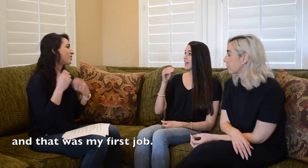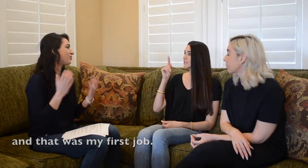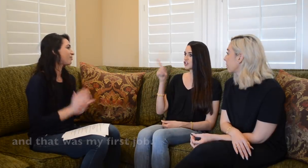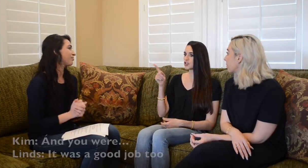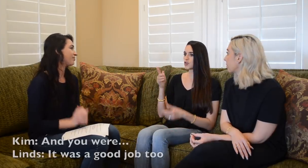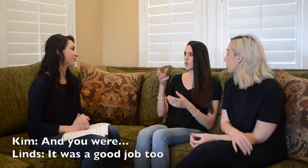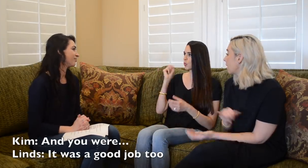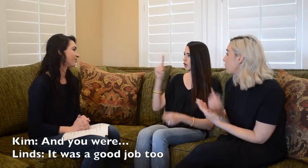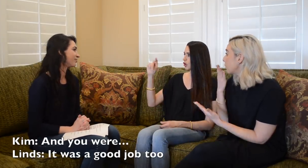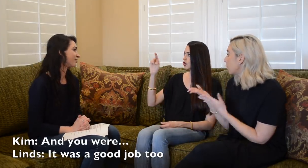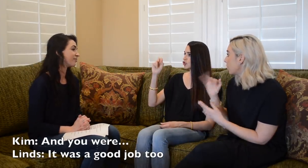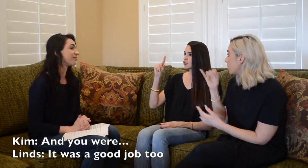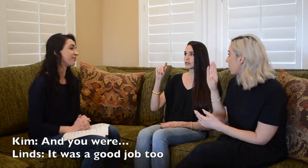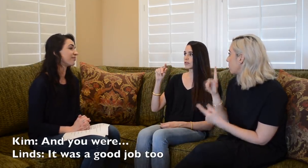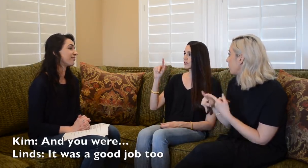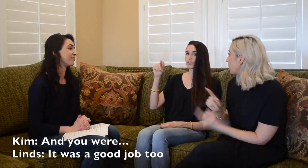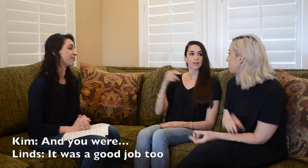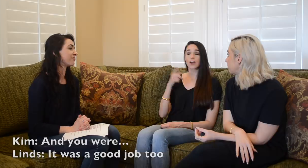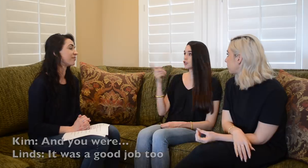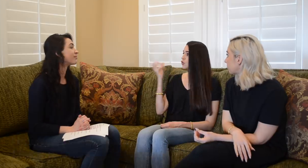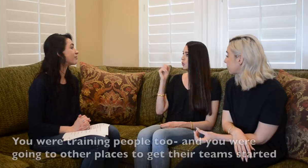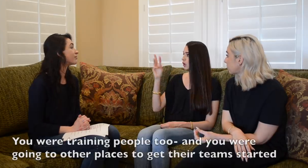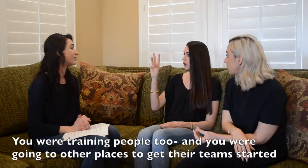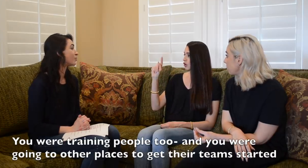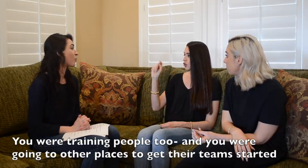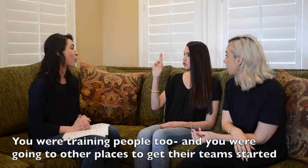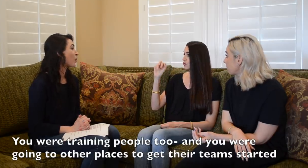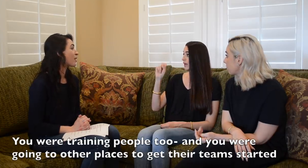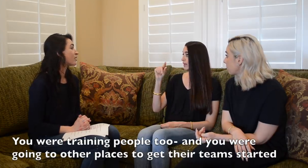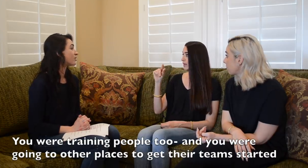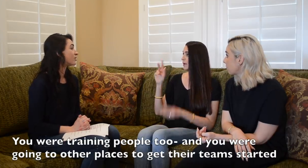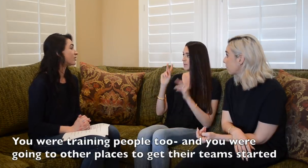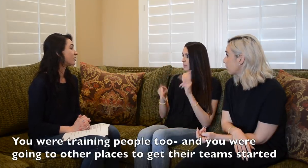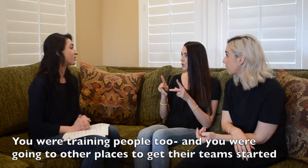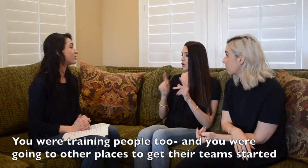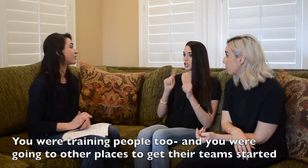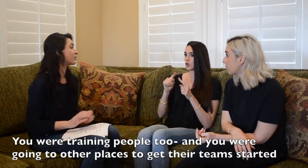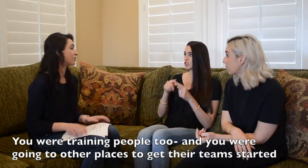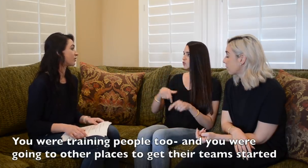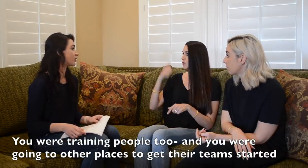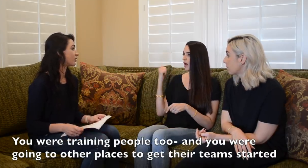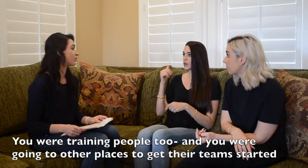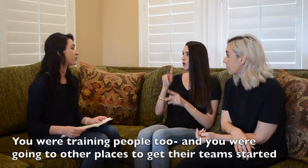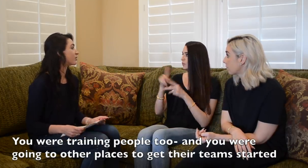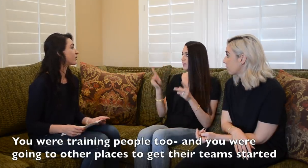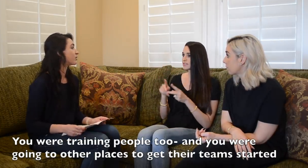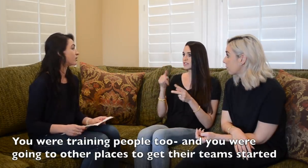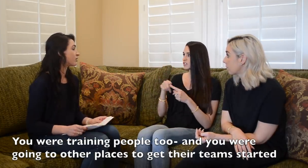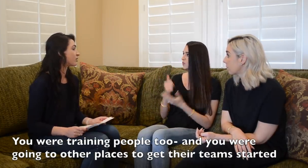And you were. It was a good job, too. Yeah, you were training people and going to other places to